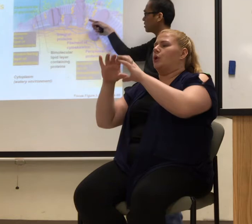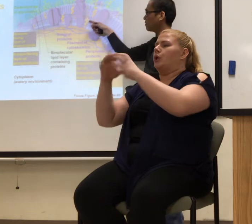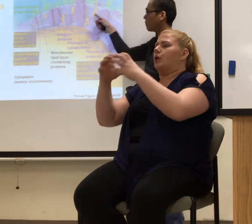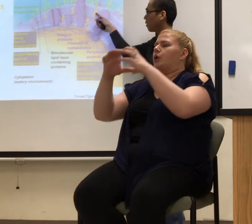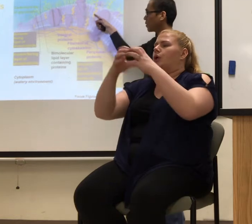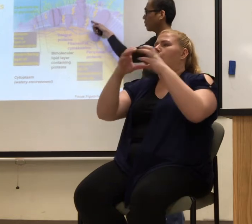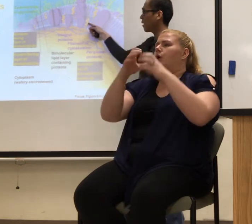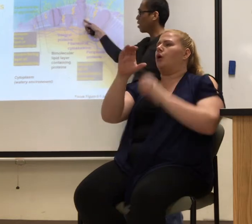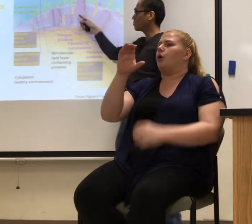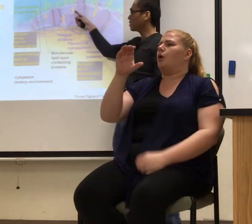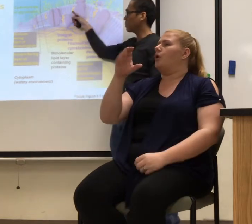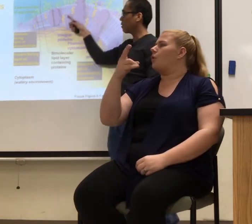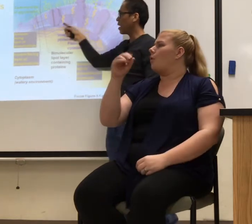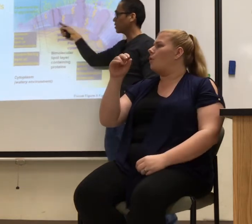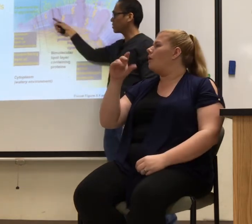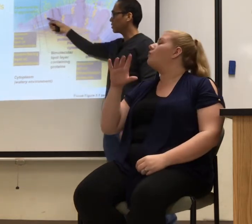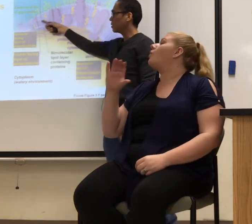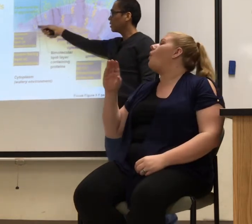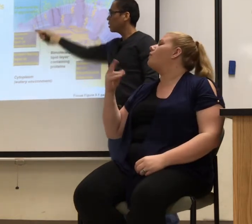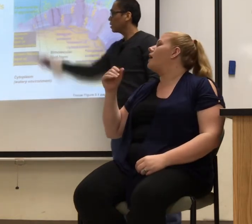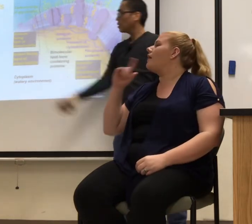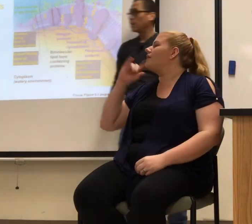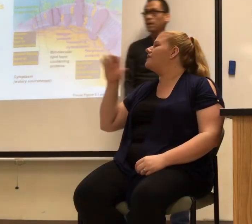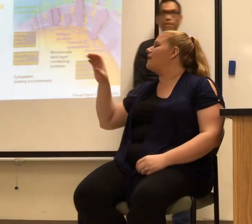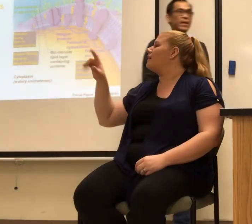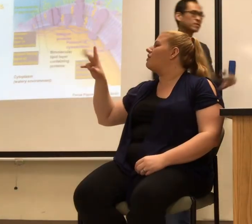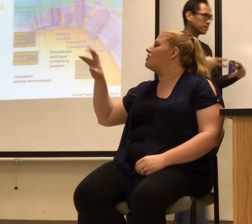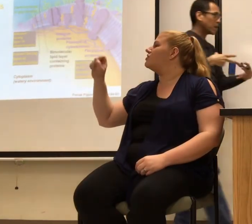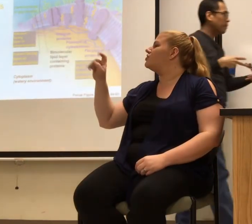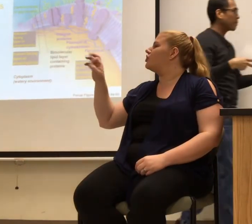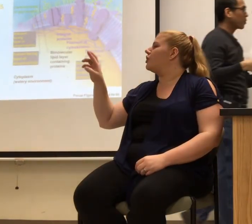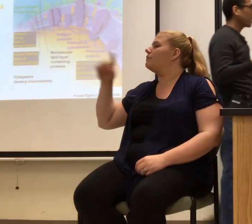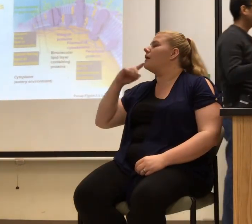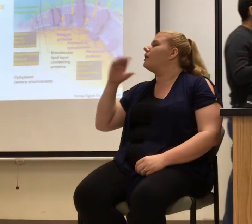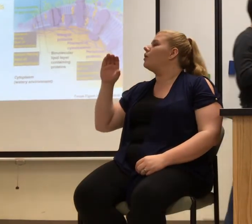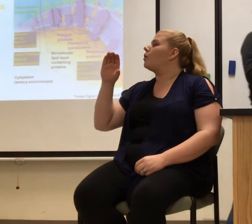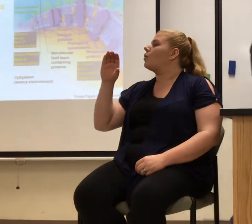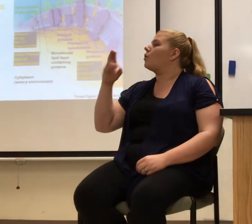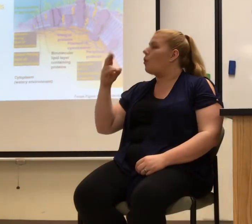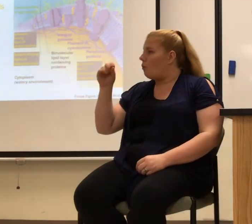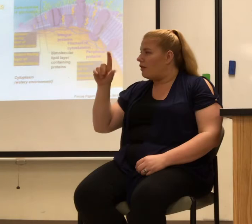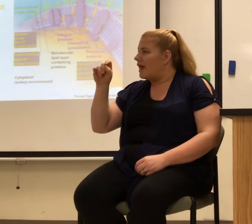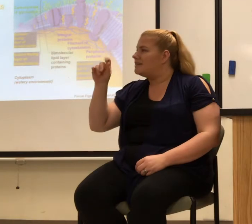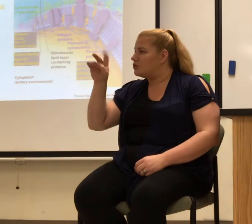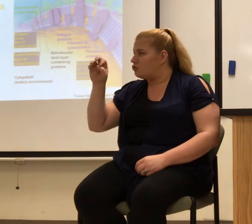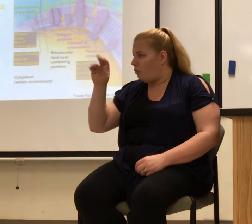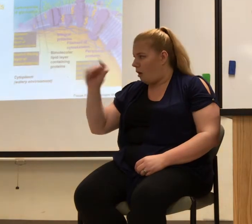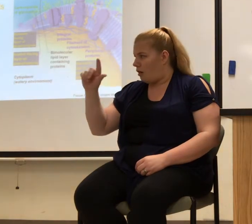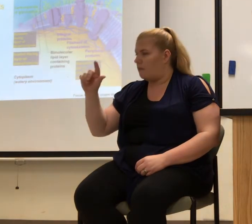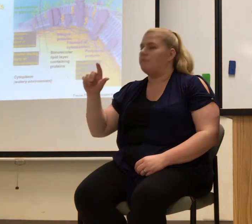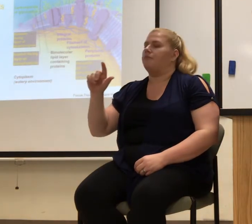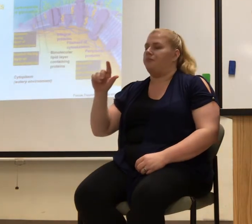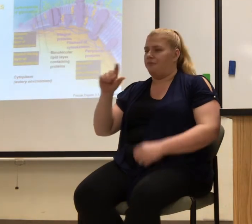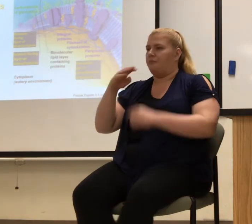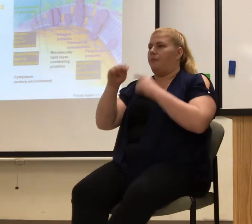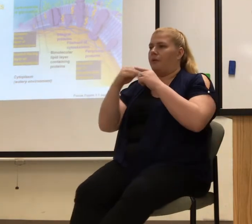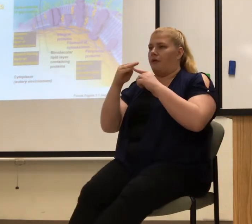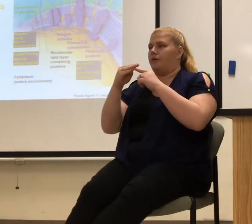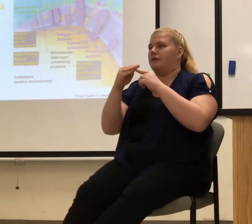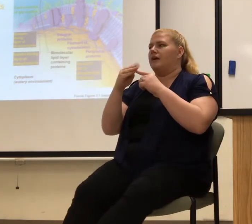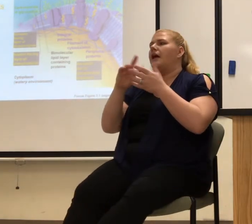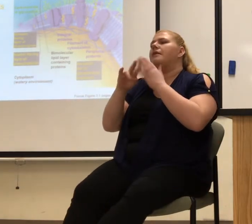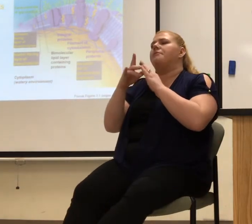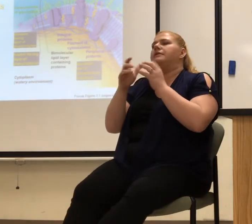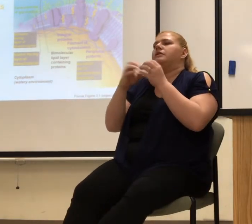Cholesterol is a stiff molecule that helps stabilize, makes a cell membrane part more stable, less fluid.